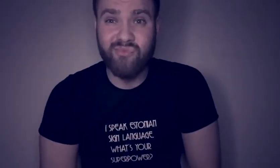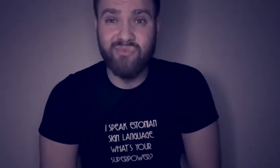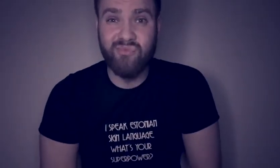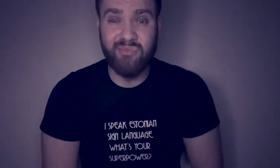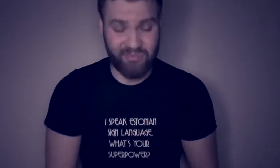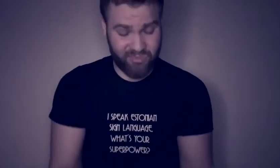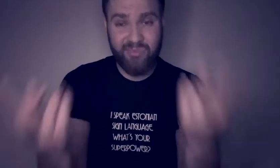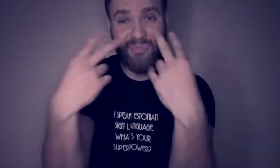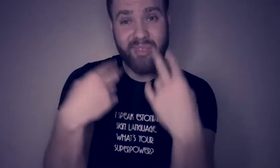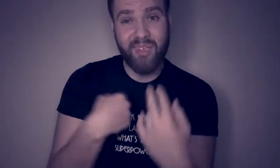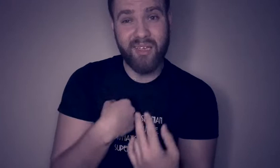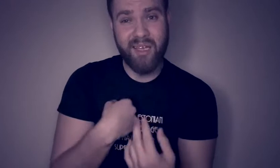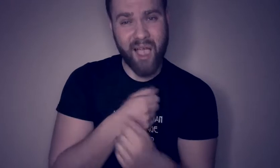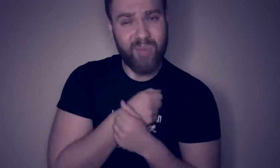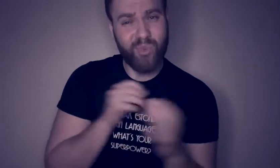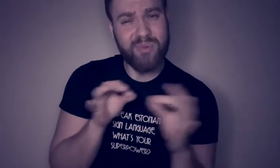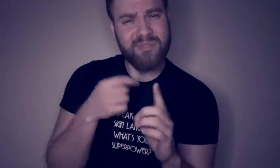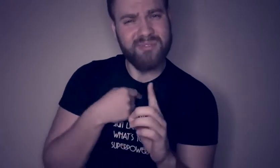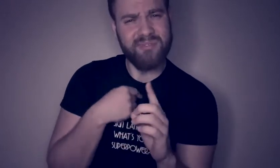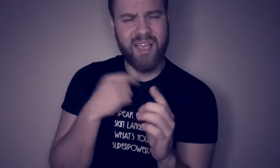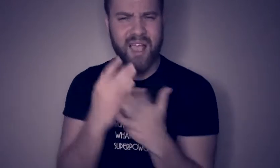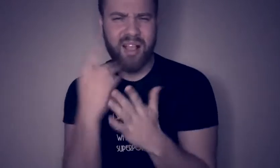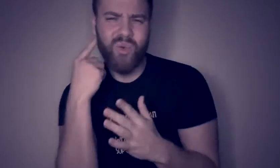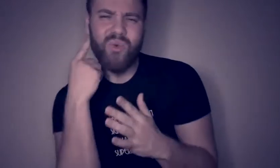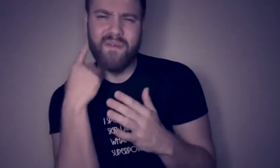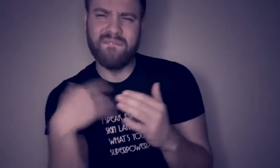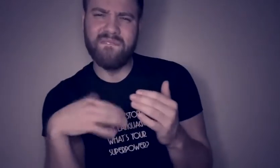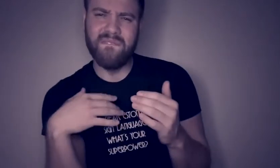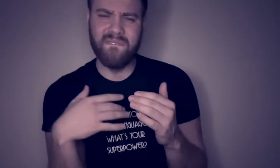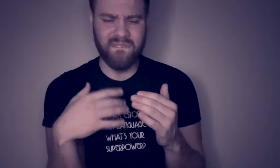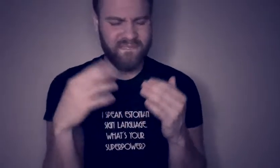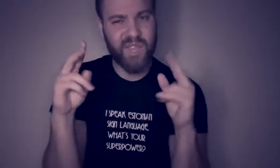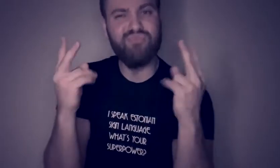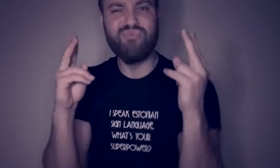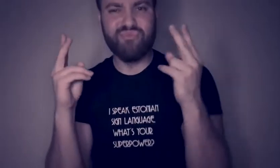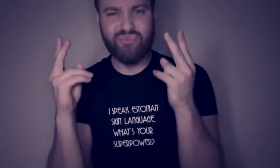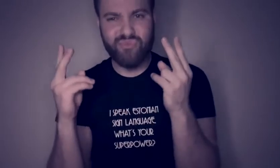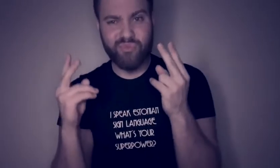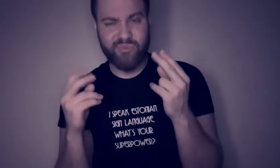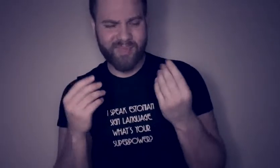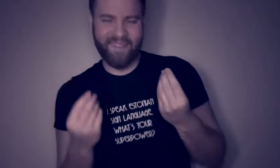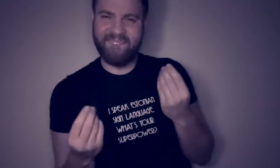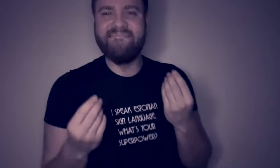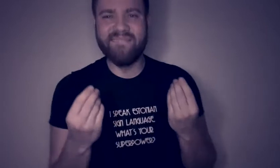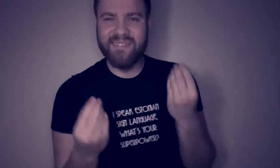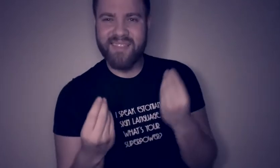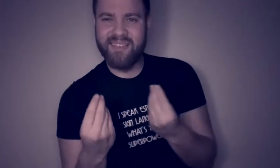You know I love music, and every time I hear something hot, it makes me wanna move. It makes me wanna have fun. But it's